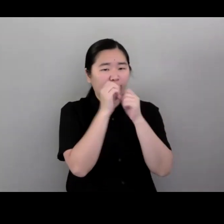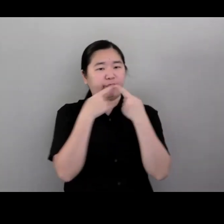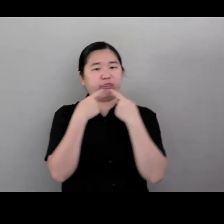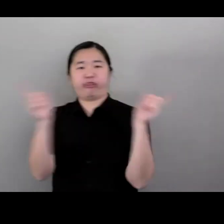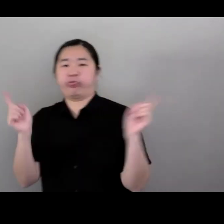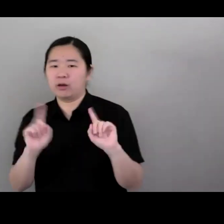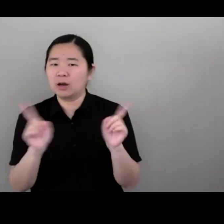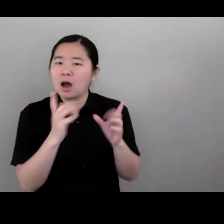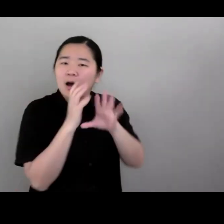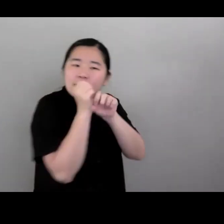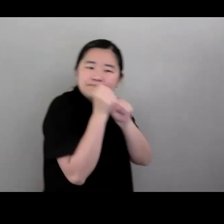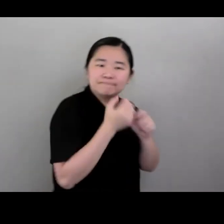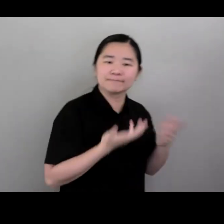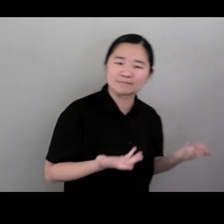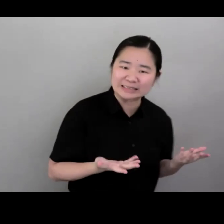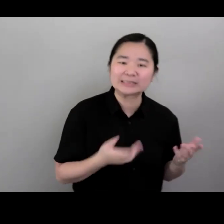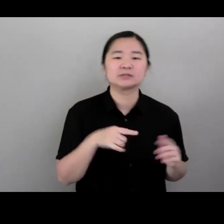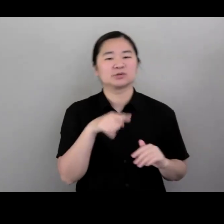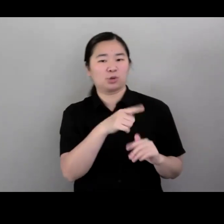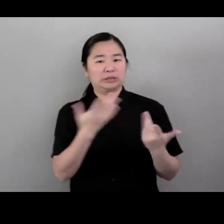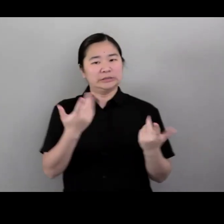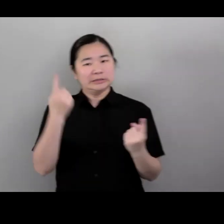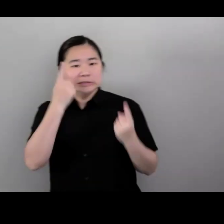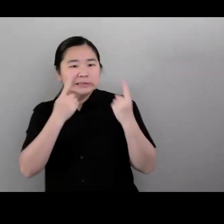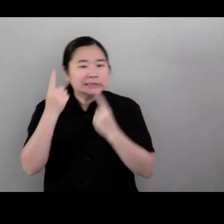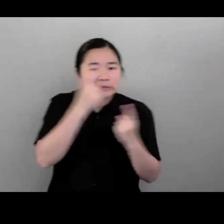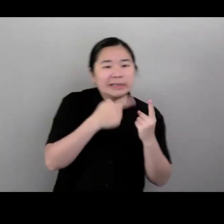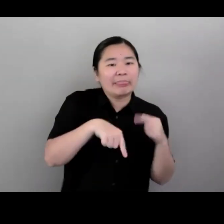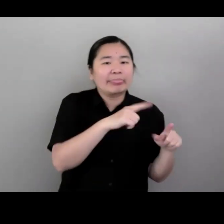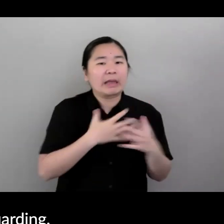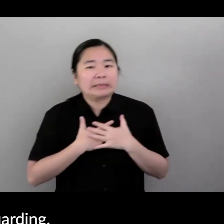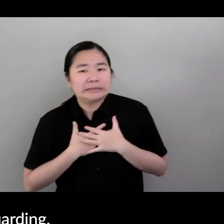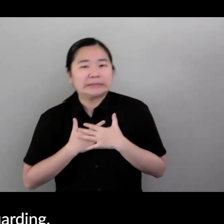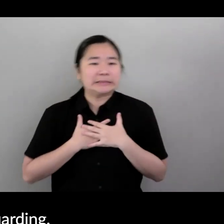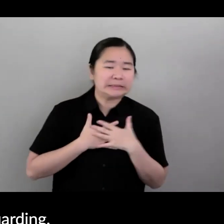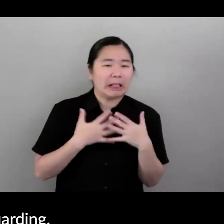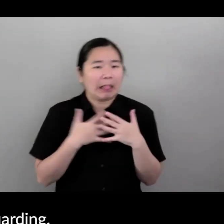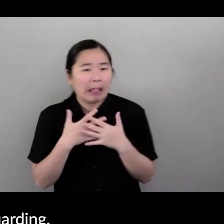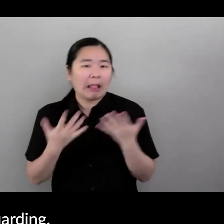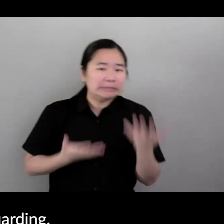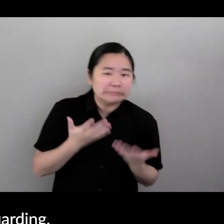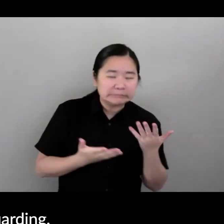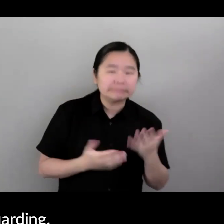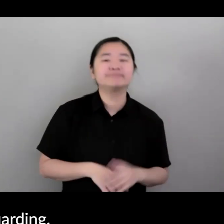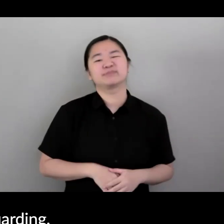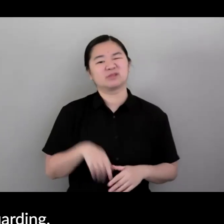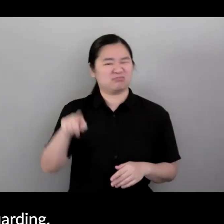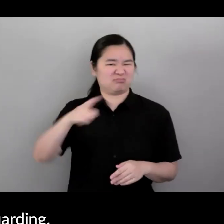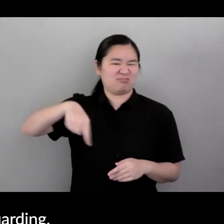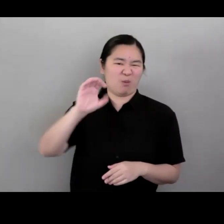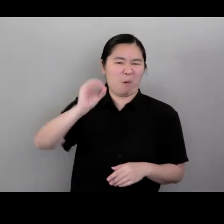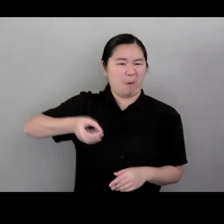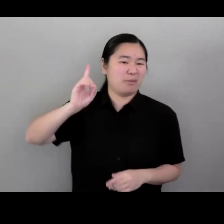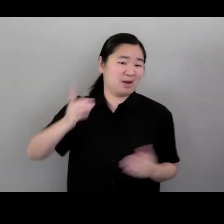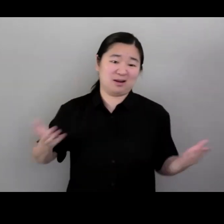accountability must be shared. And we also need to be honest about costs. Disability inclusive safeguarding, as you've already